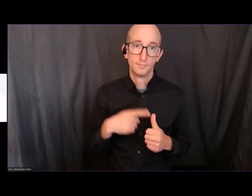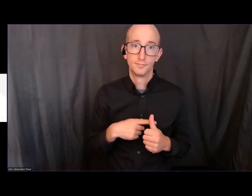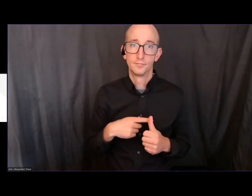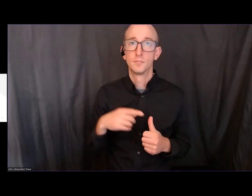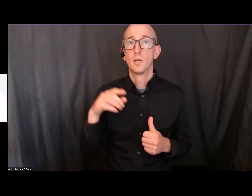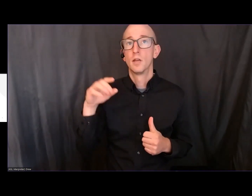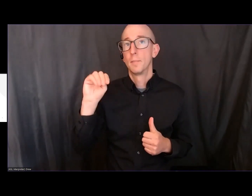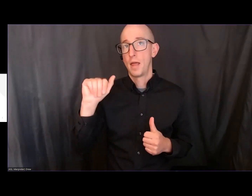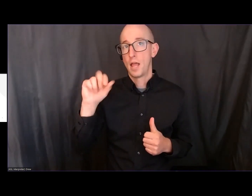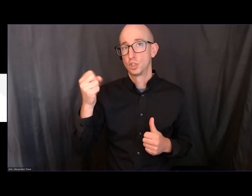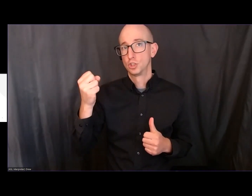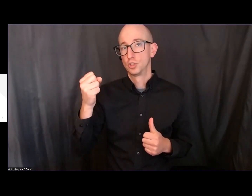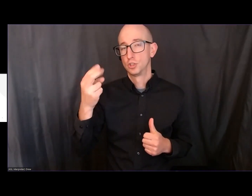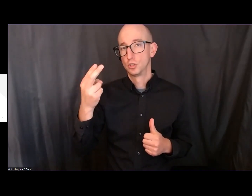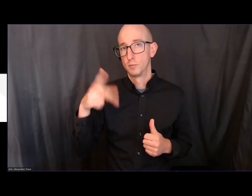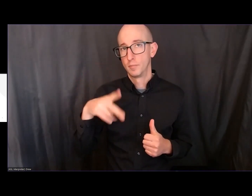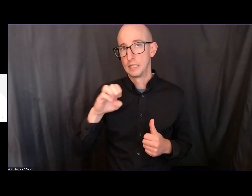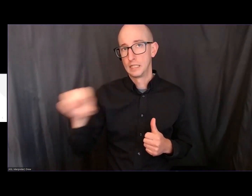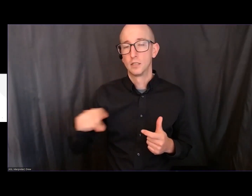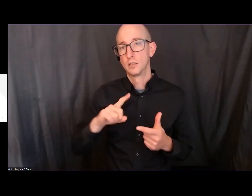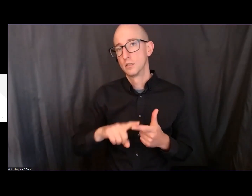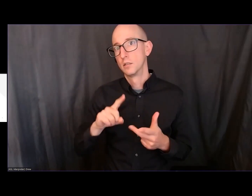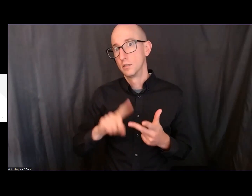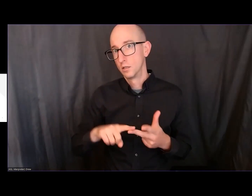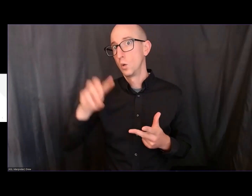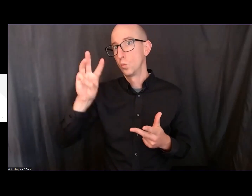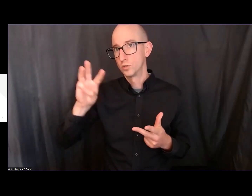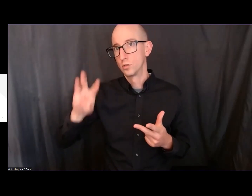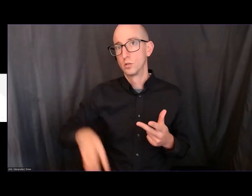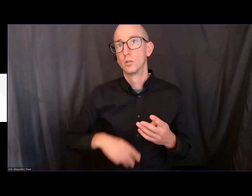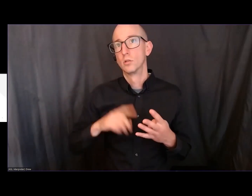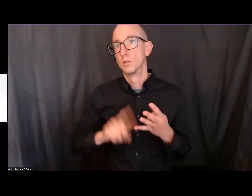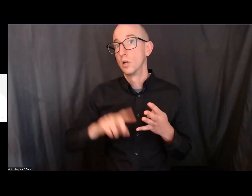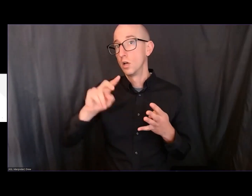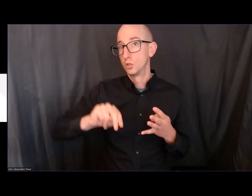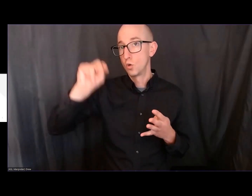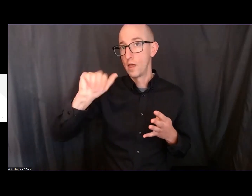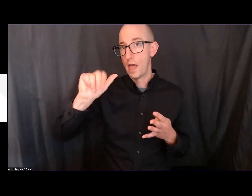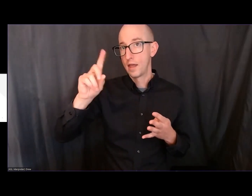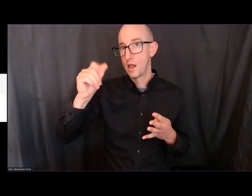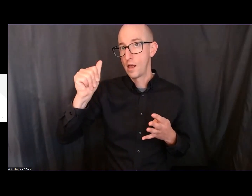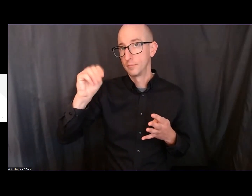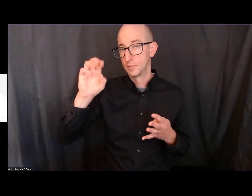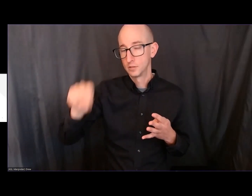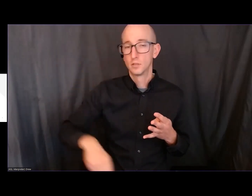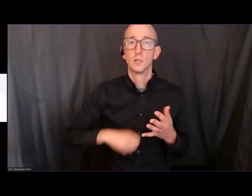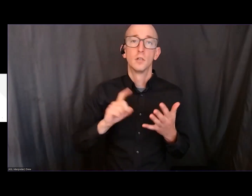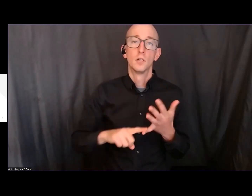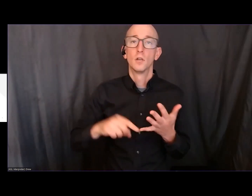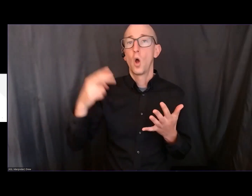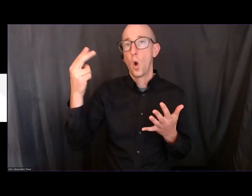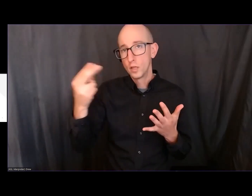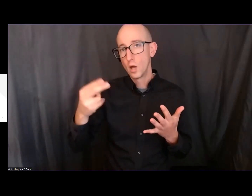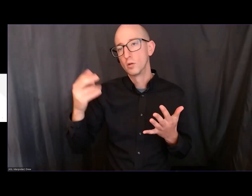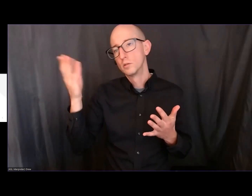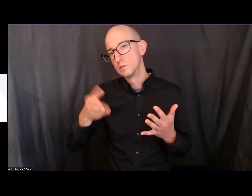Mashpee, Worcester, North Adams, Holyoke or Springfield, around there,